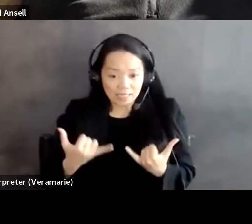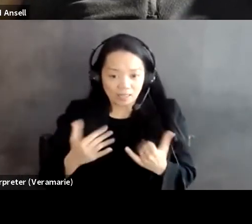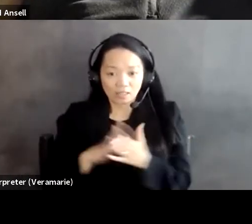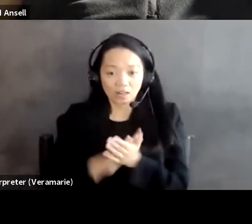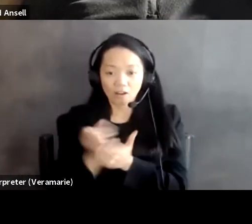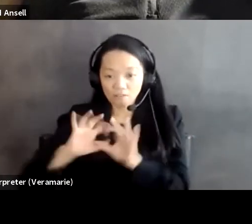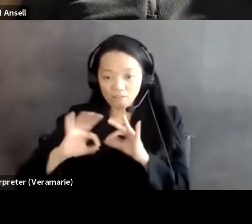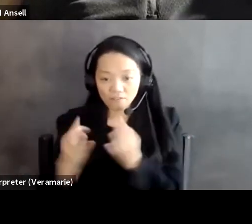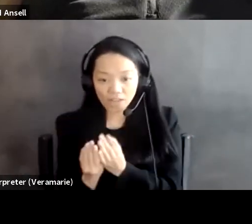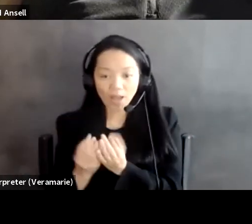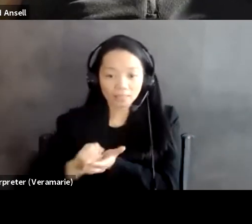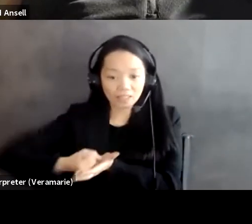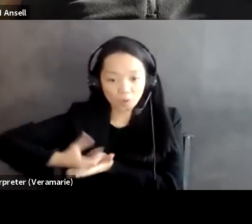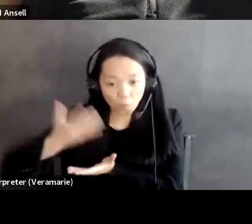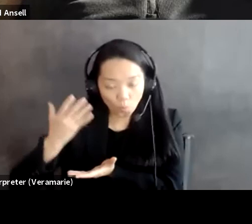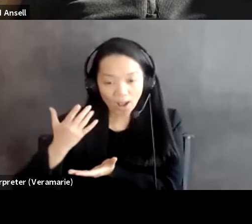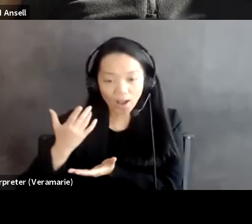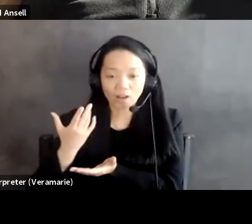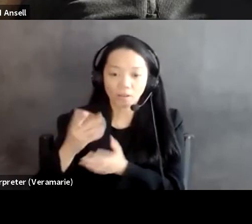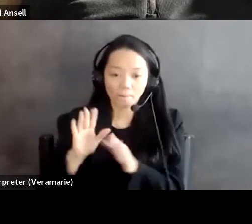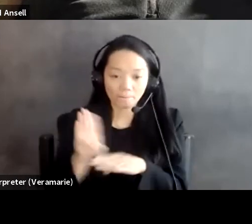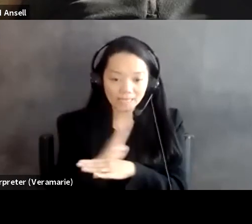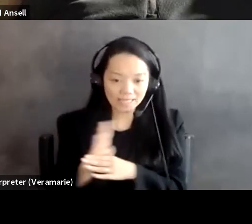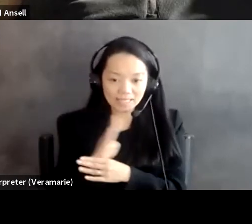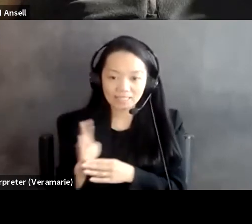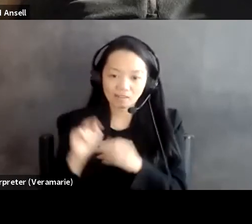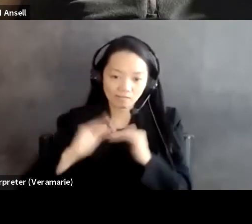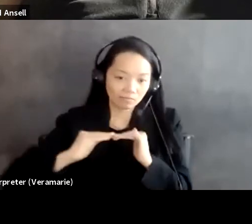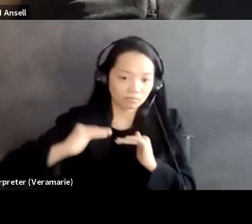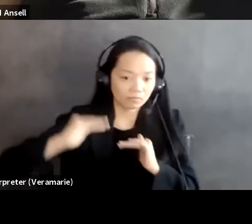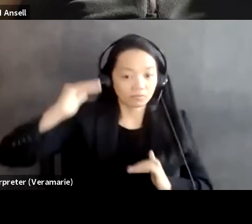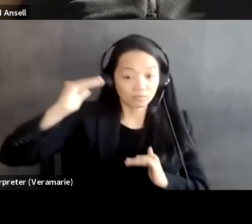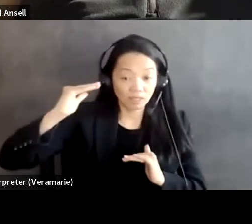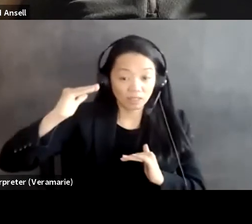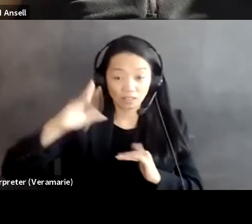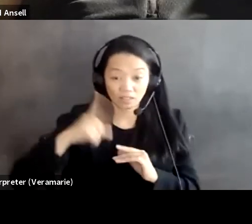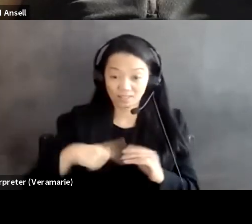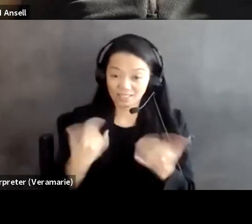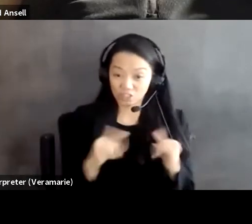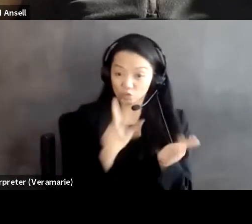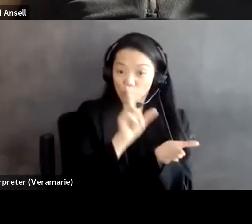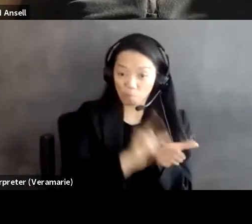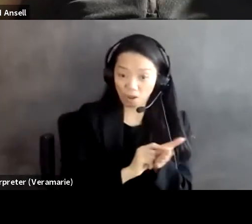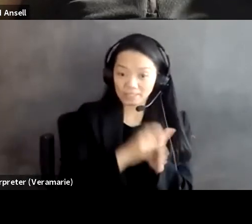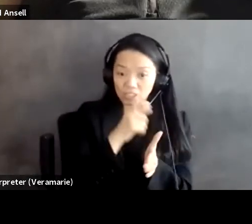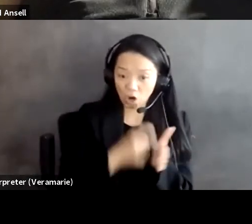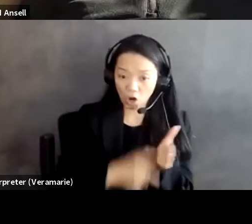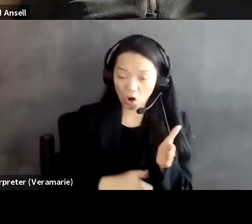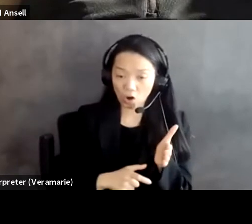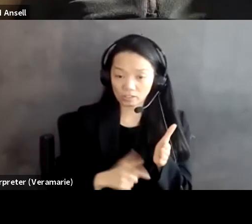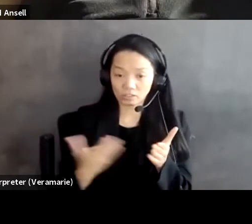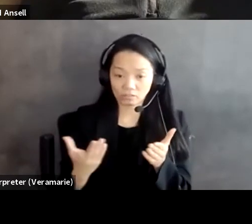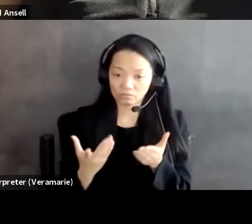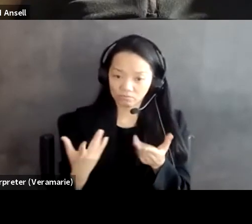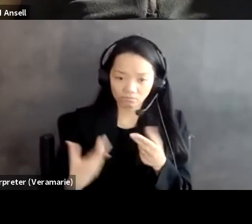wealth, education, business investment, and that those have intensified since you published your article, Disinvestment